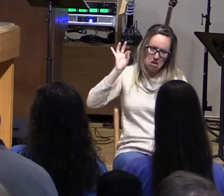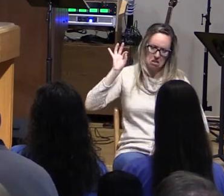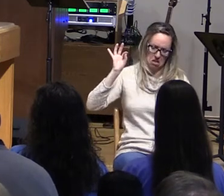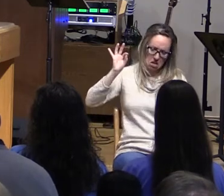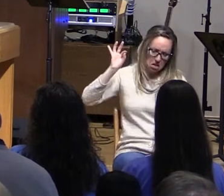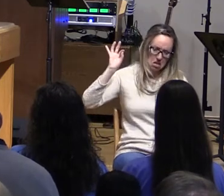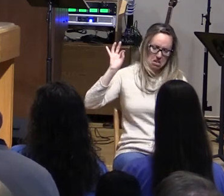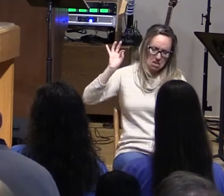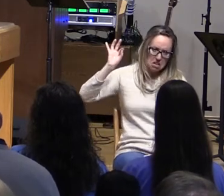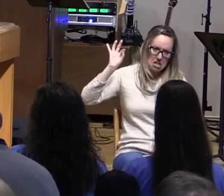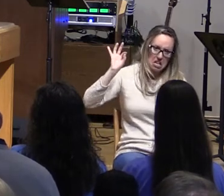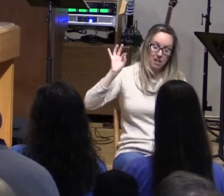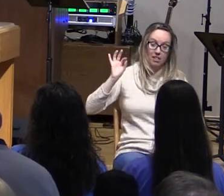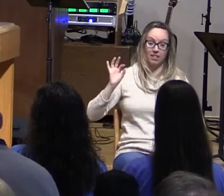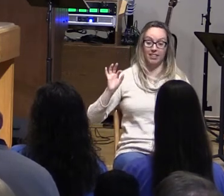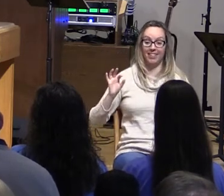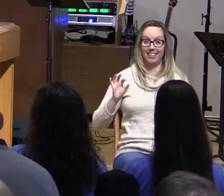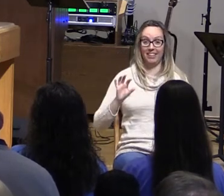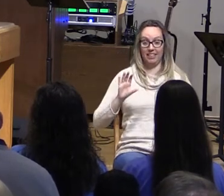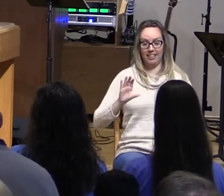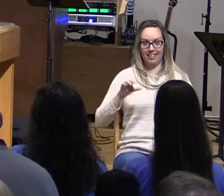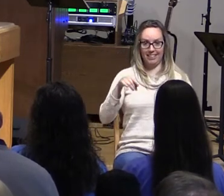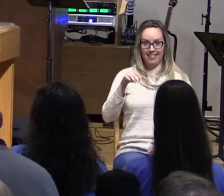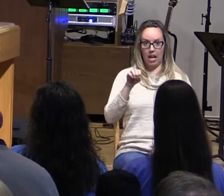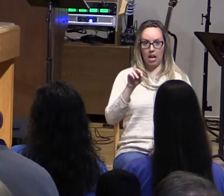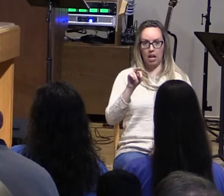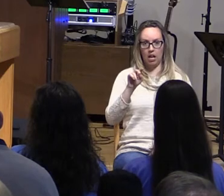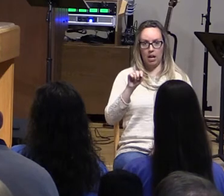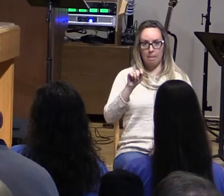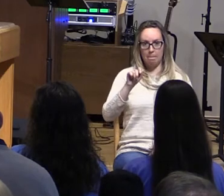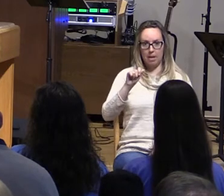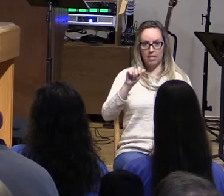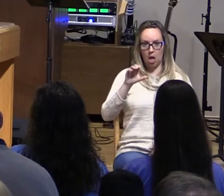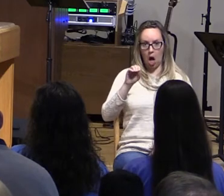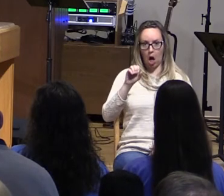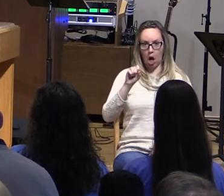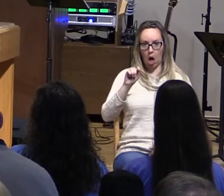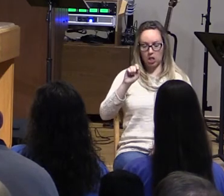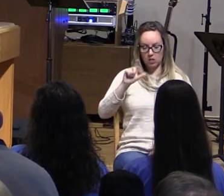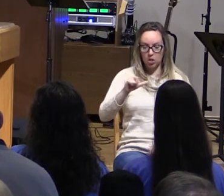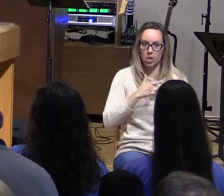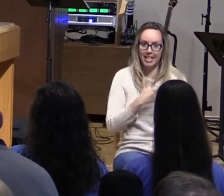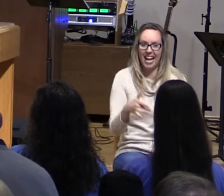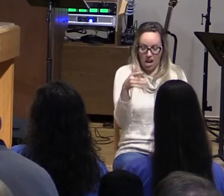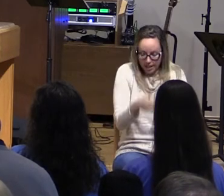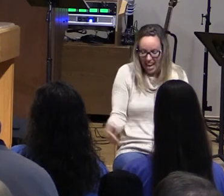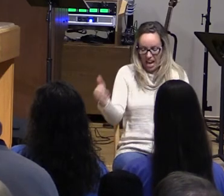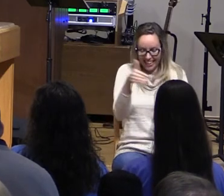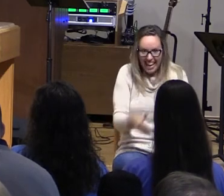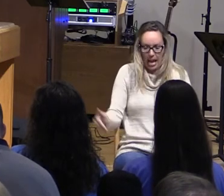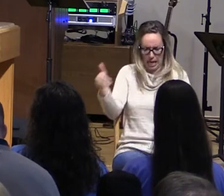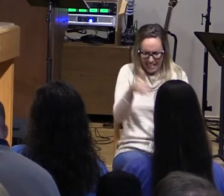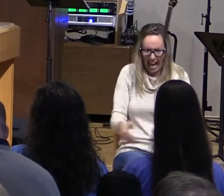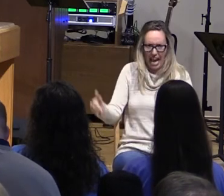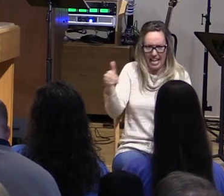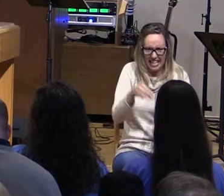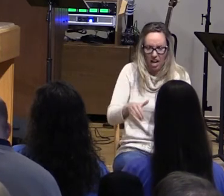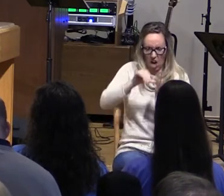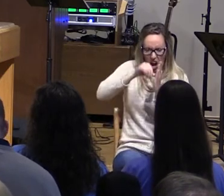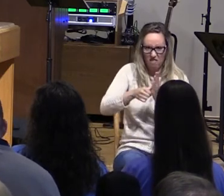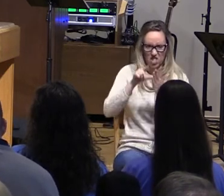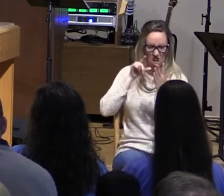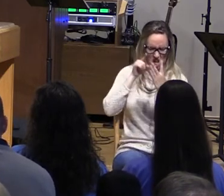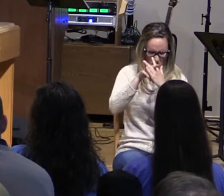his heart out. And I don't know what it is about us Pentecostals, but sometimes we feel like we have to say things more than once, you know, to make some